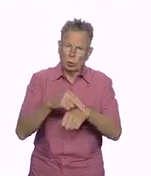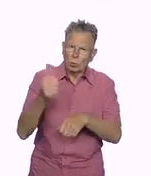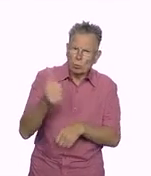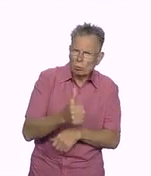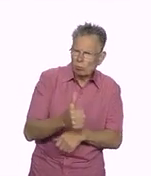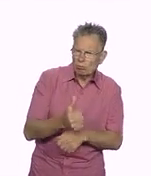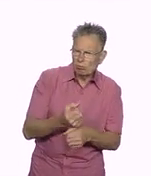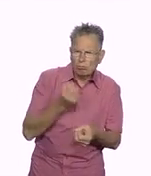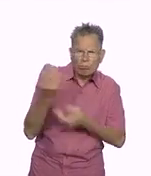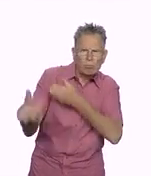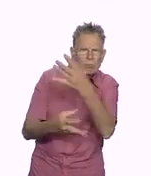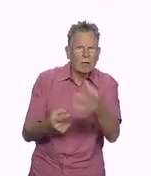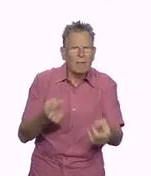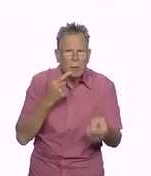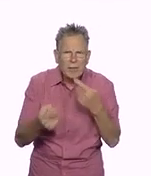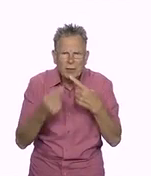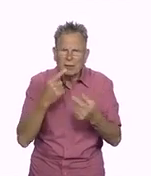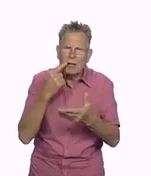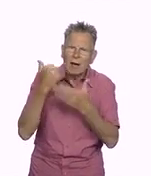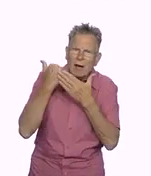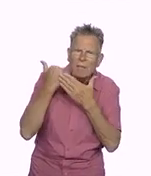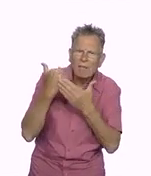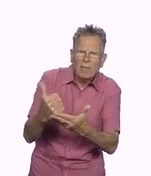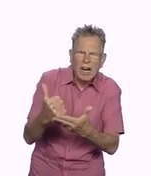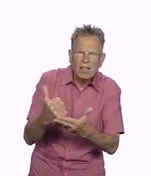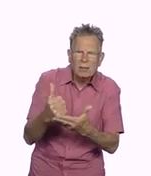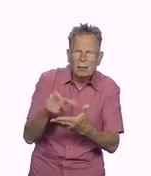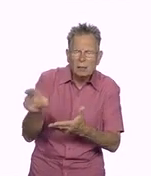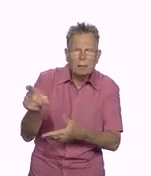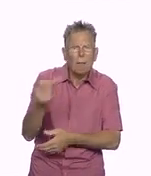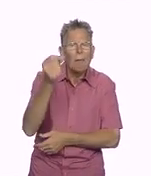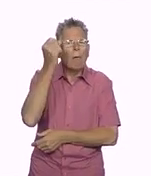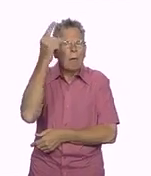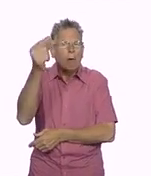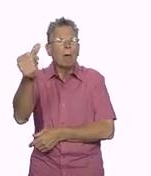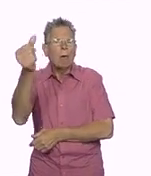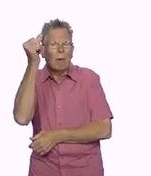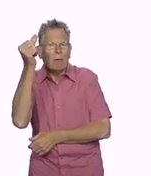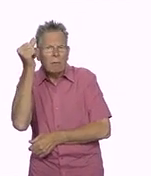Doctors should give you information and advice in a way you can understand.